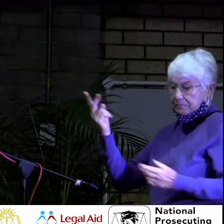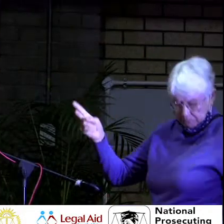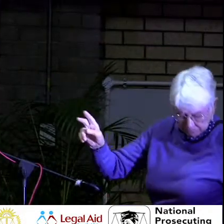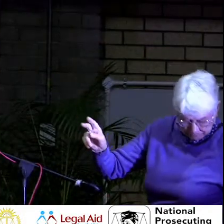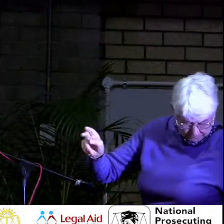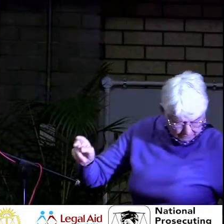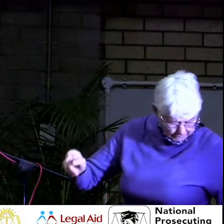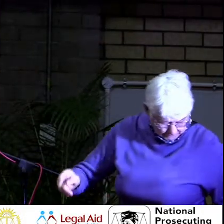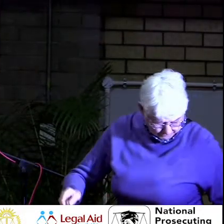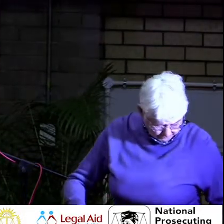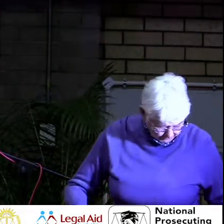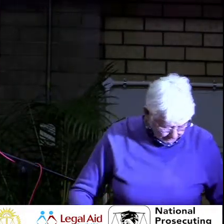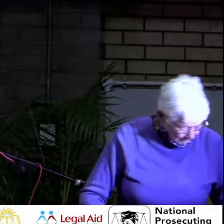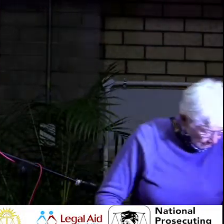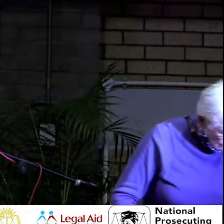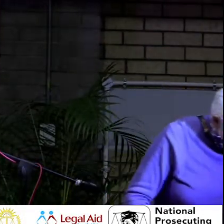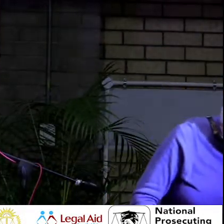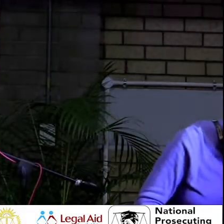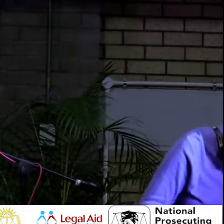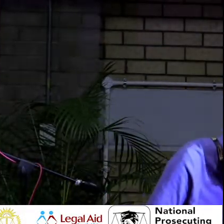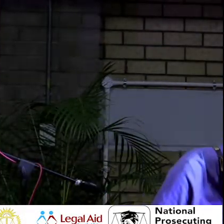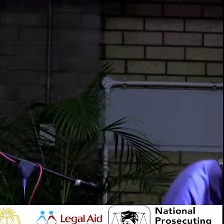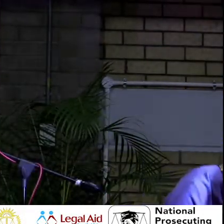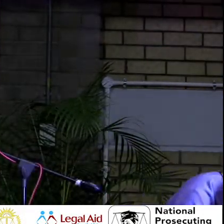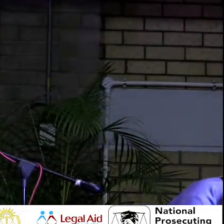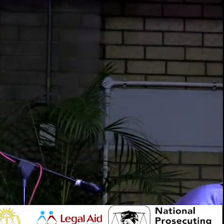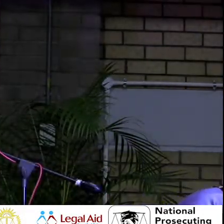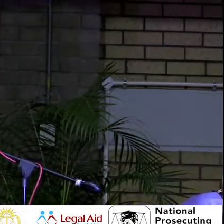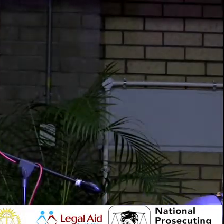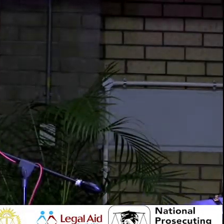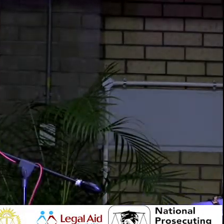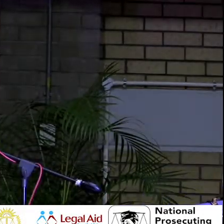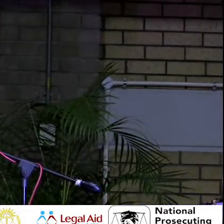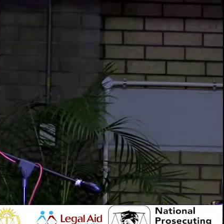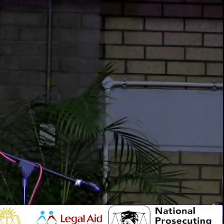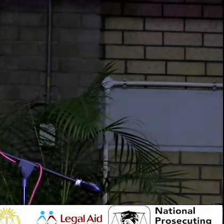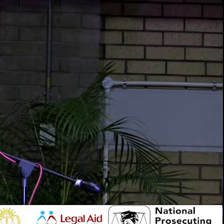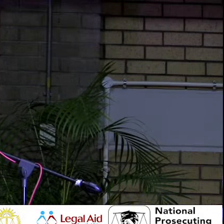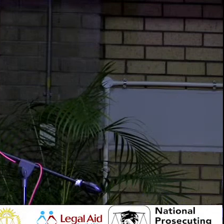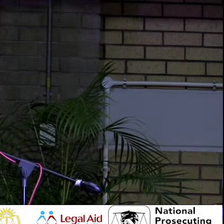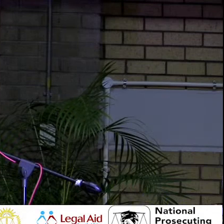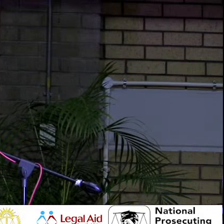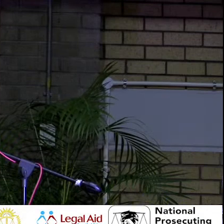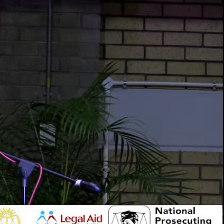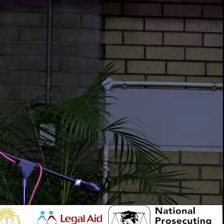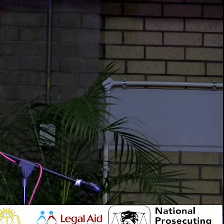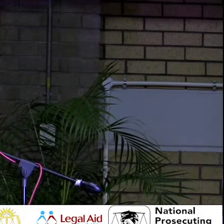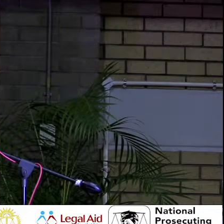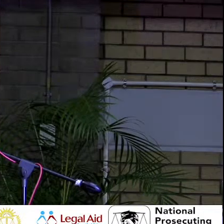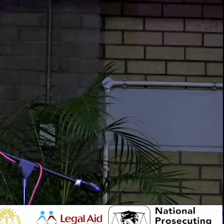Umama uBhel ungumphathi wabechutshisi kwela Ntshona Koloni,